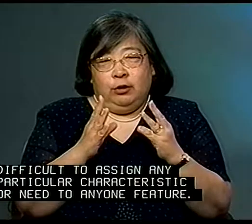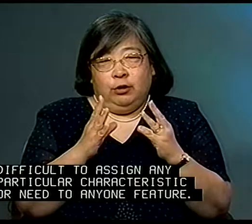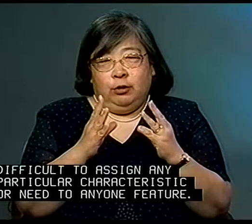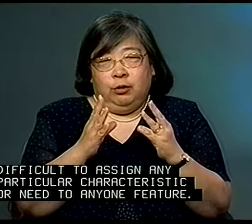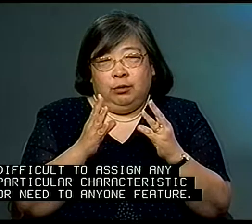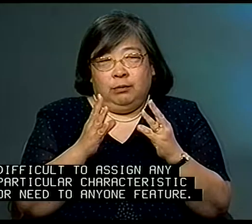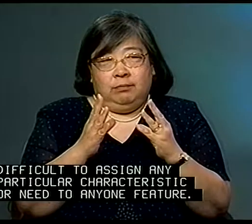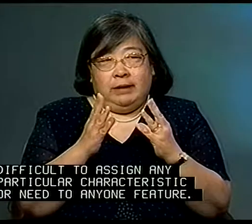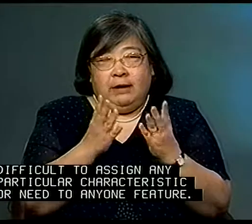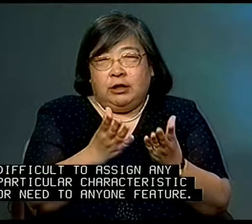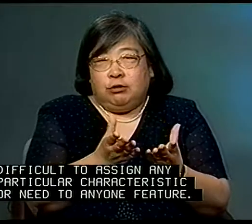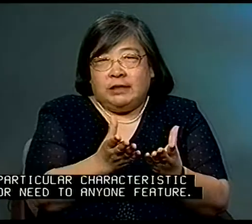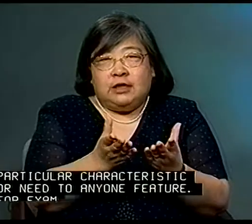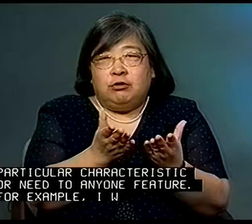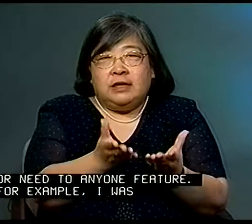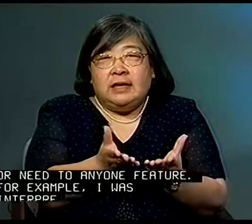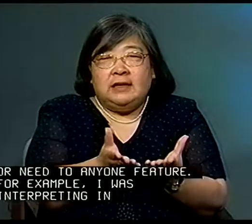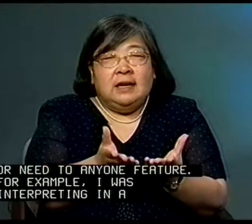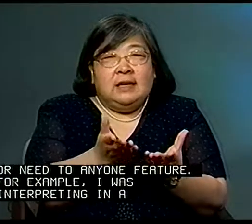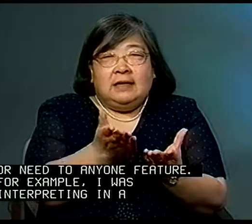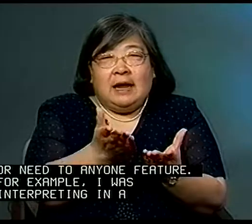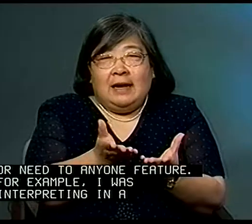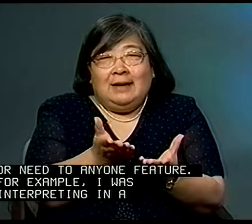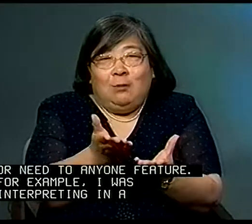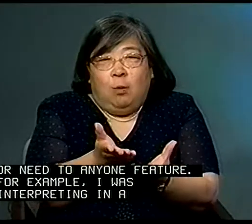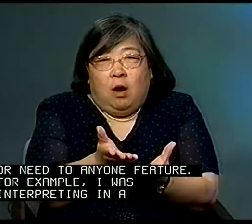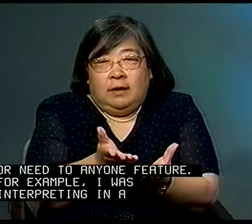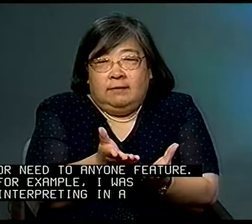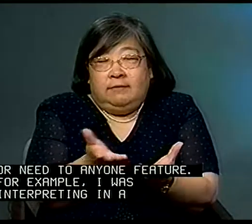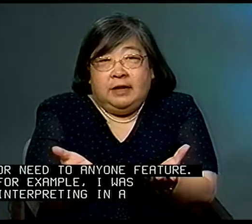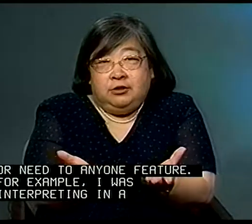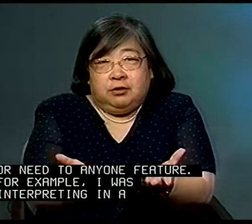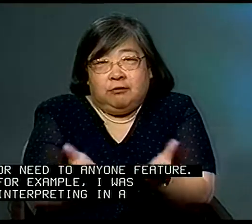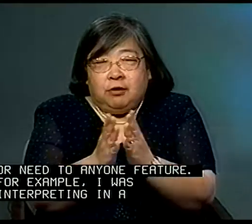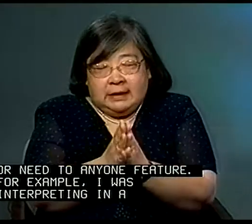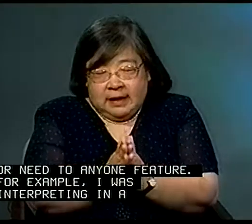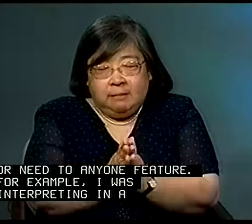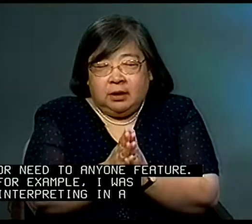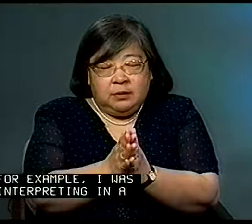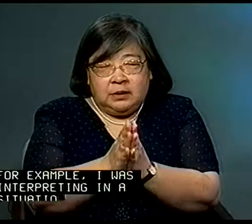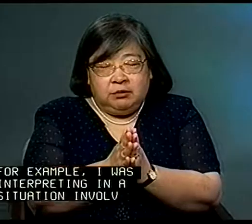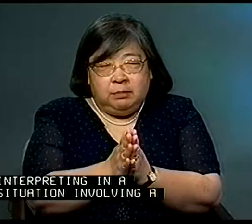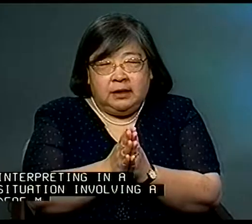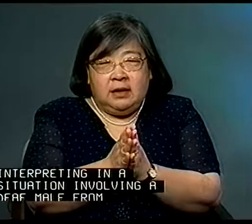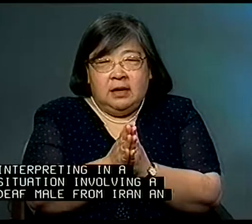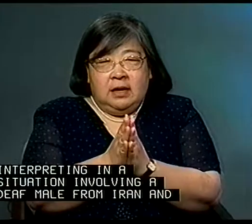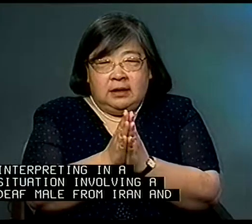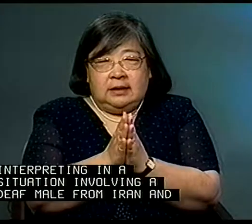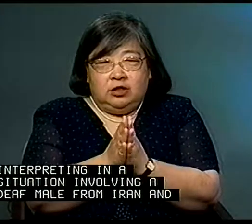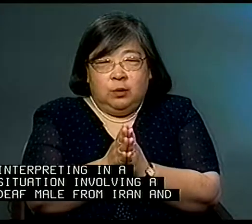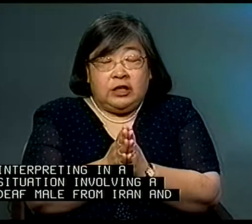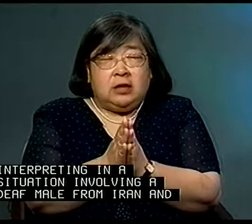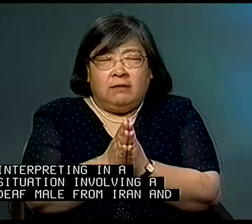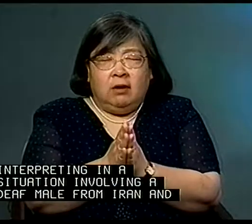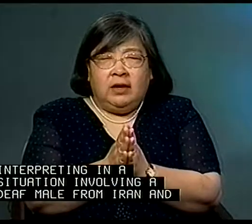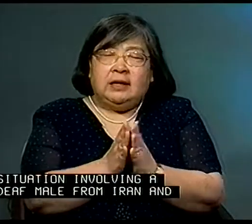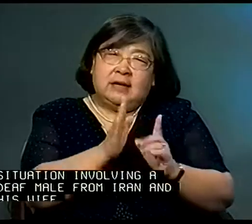particular characteristic or need to any one feature. For example, I was interpreting in a situation involving